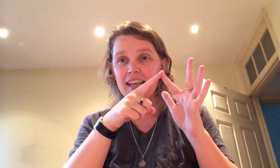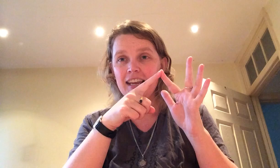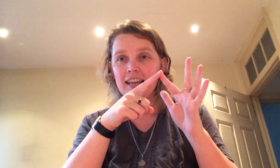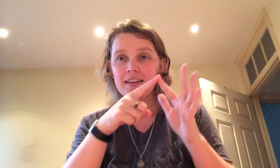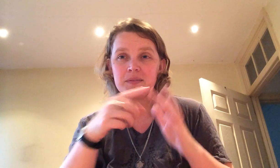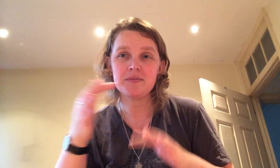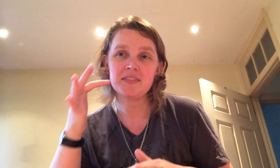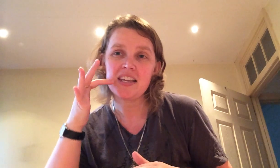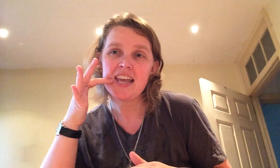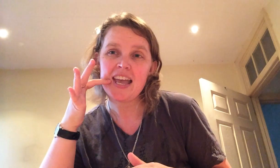E,